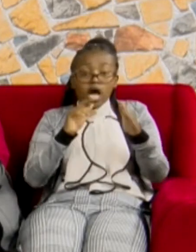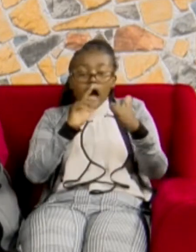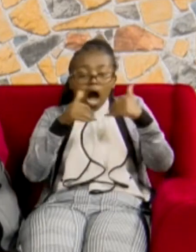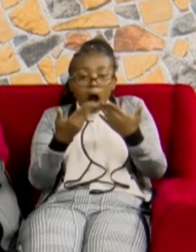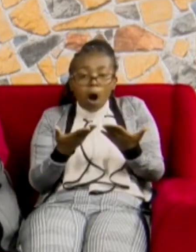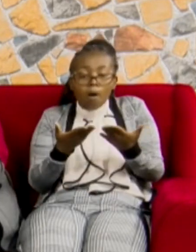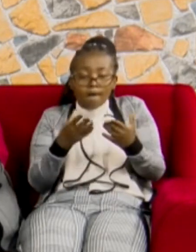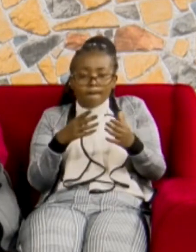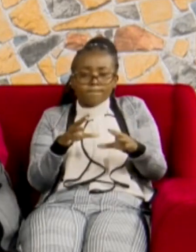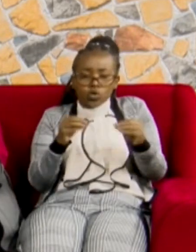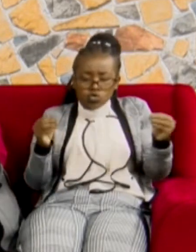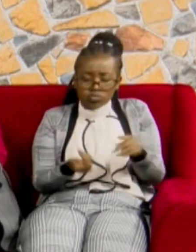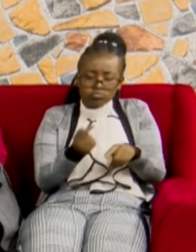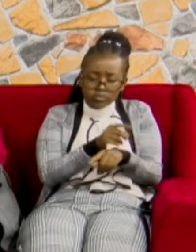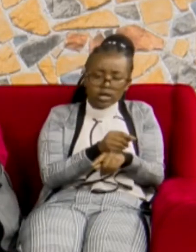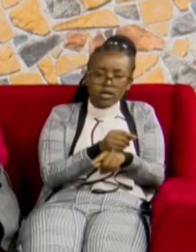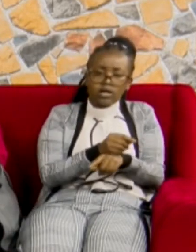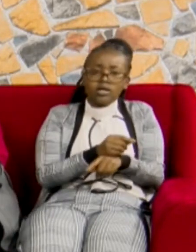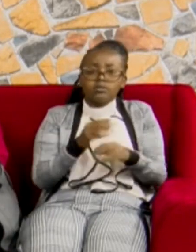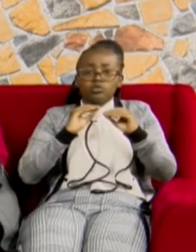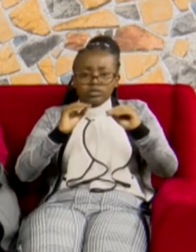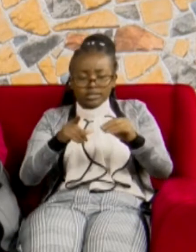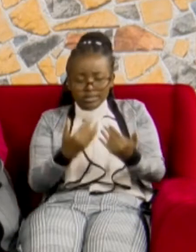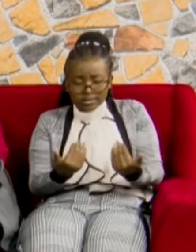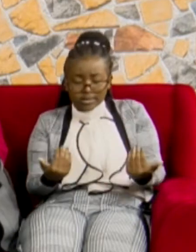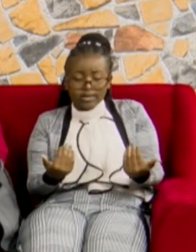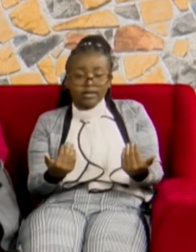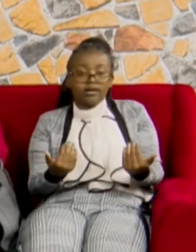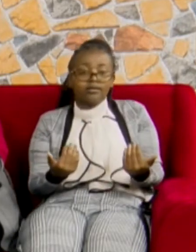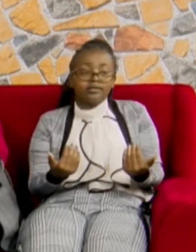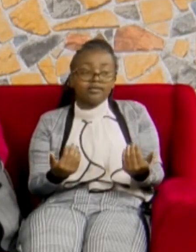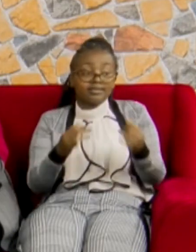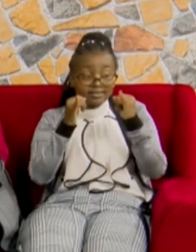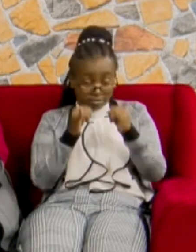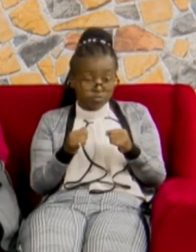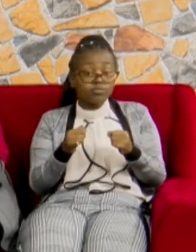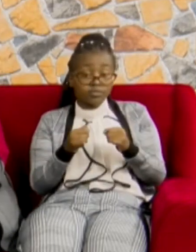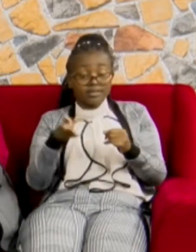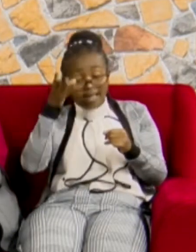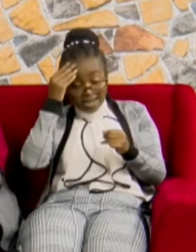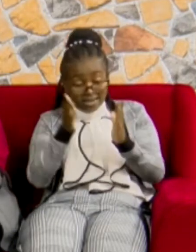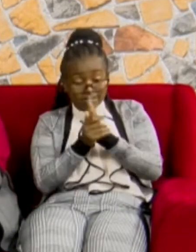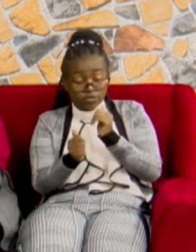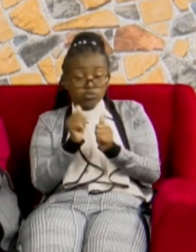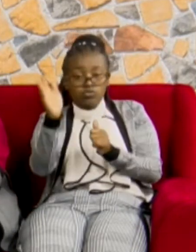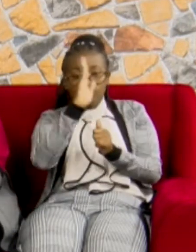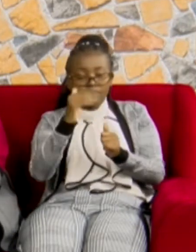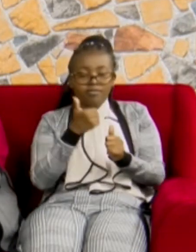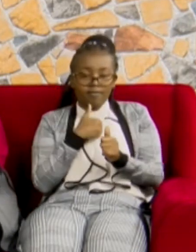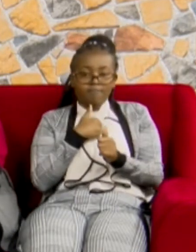to have, just to help you teach the child to speak. So it's like a brand new. It's brand new. It's learning skills that you have never